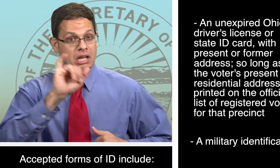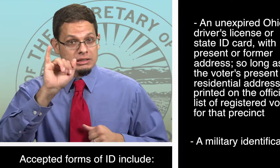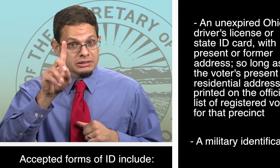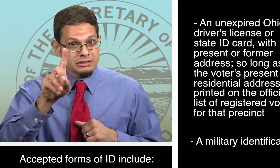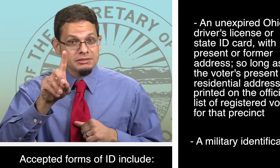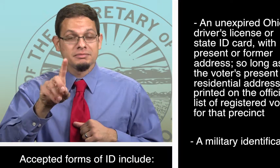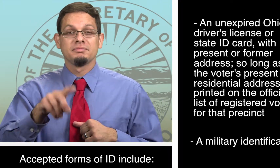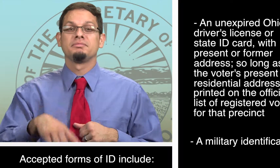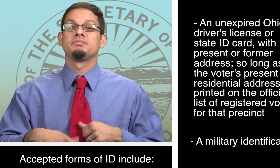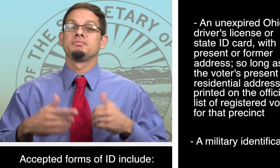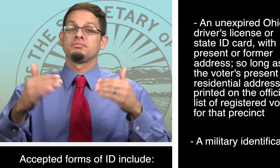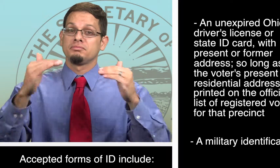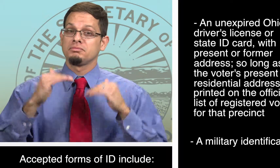A military identification.